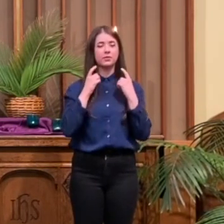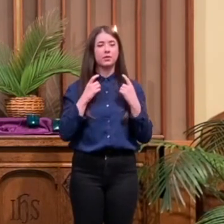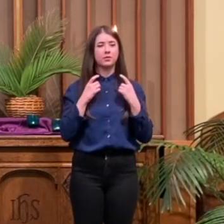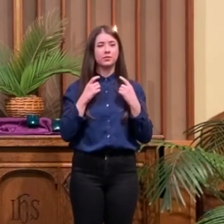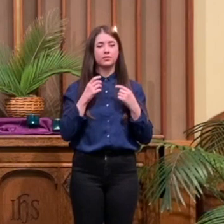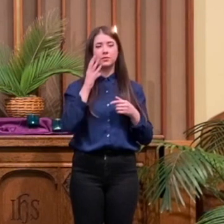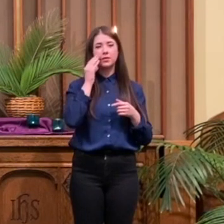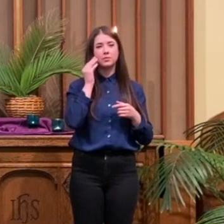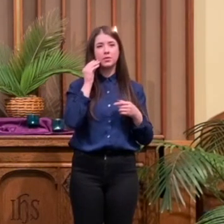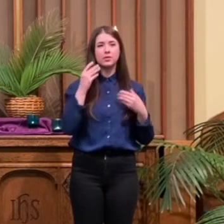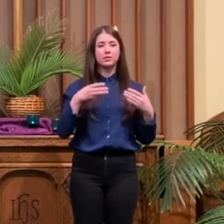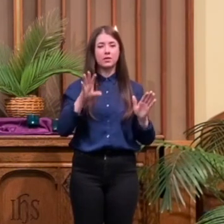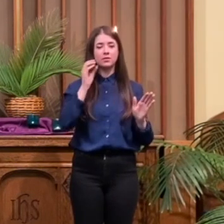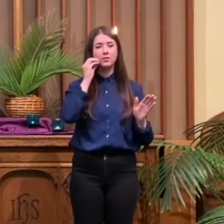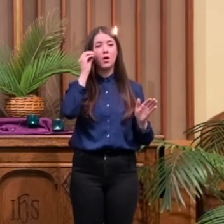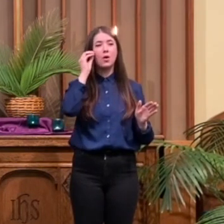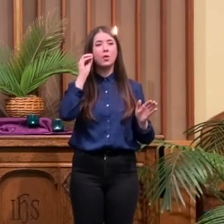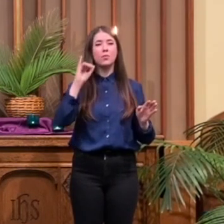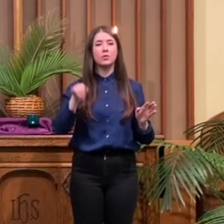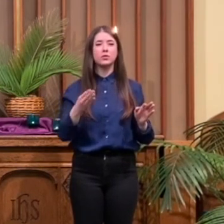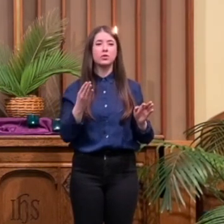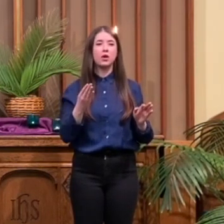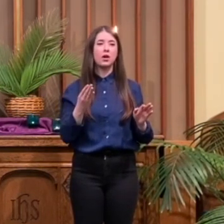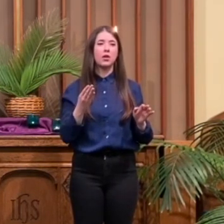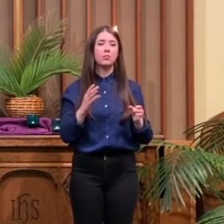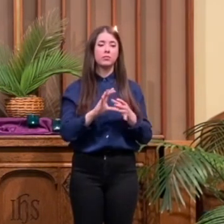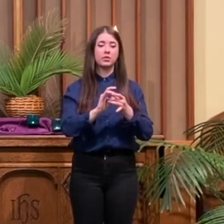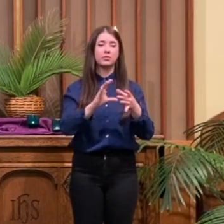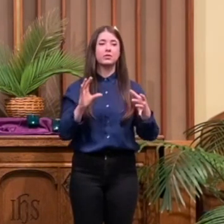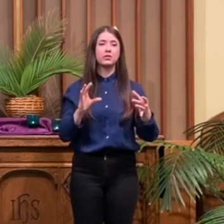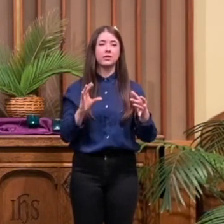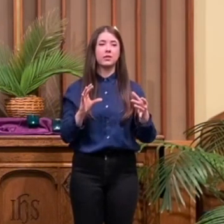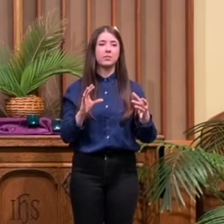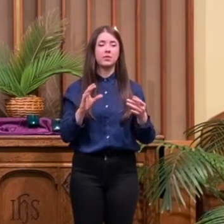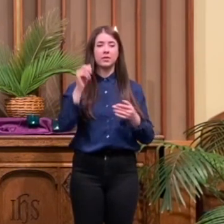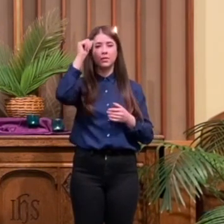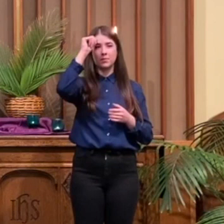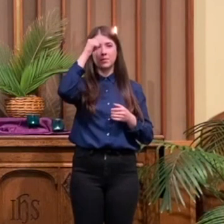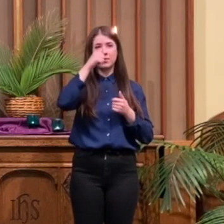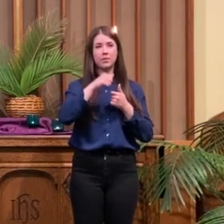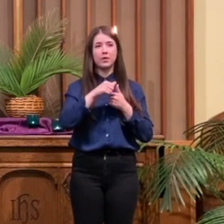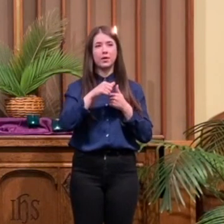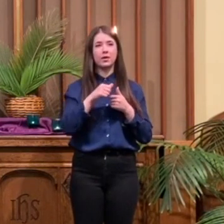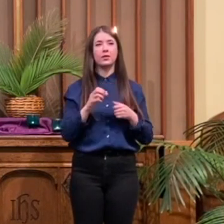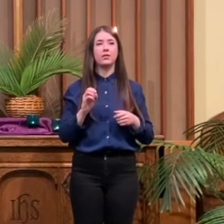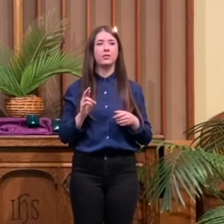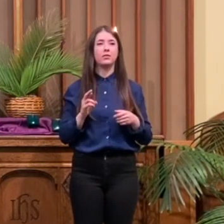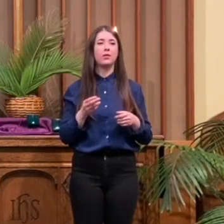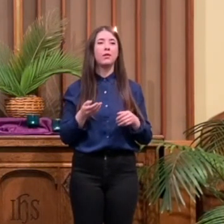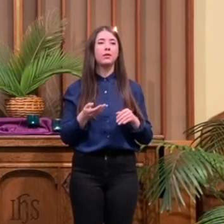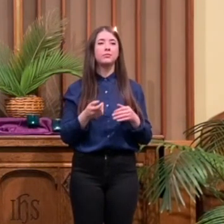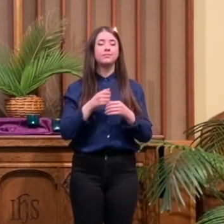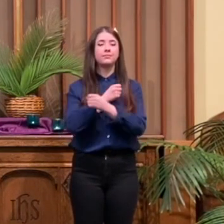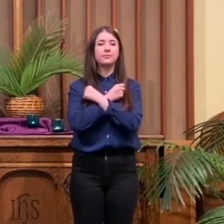experienced a loss of home or job, the loss of a relationship, memory, or loss of a loved